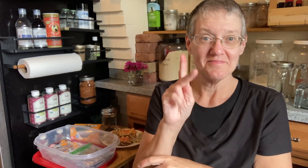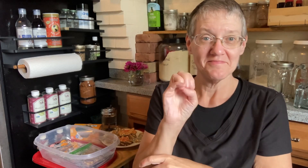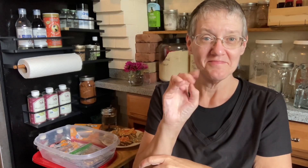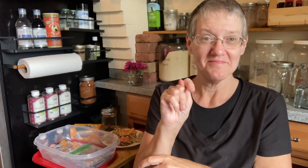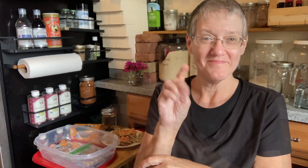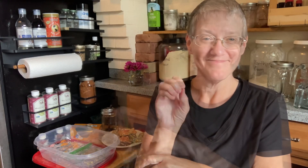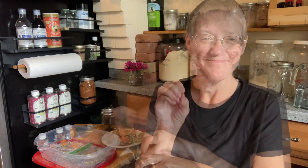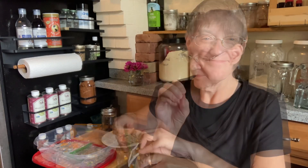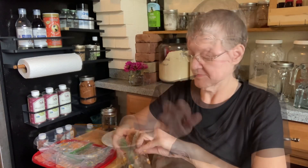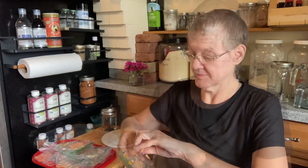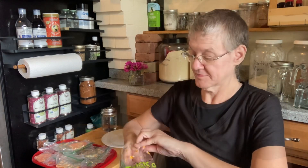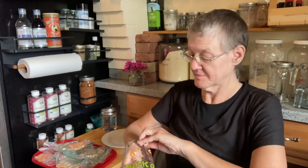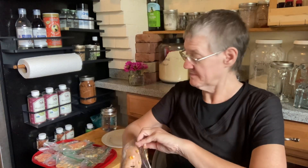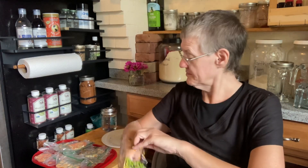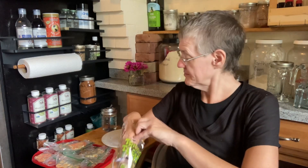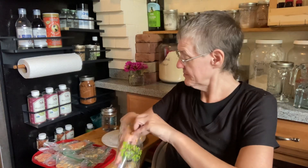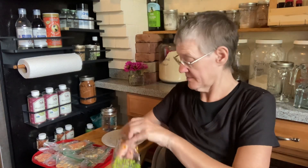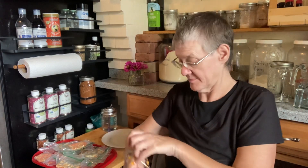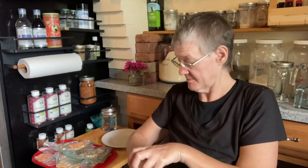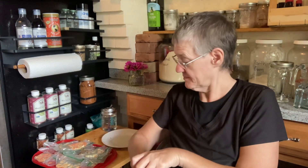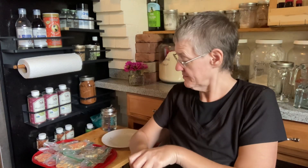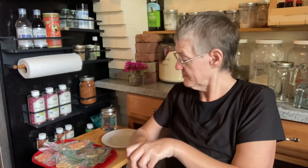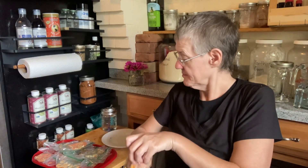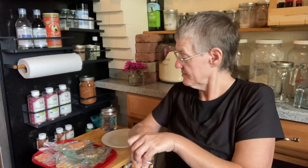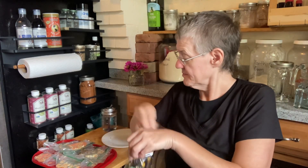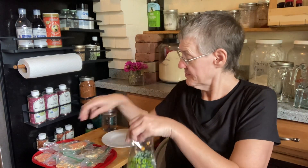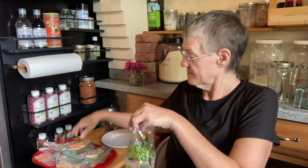I've been doing keto for 7 years.